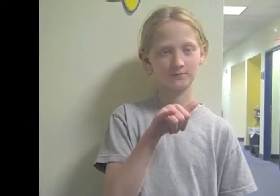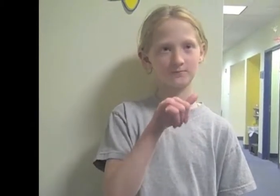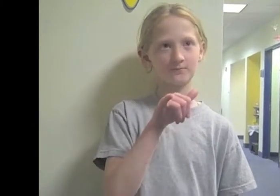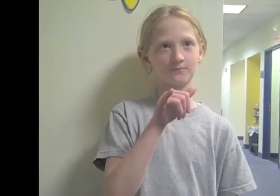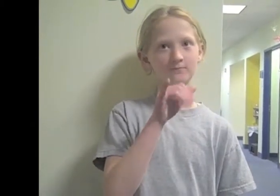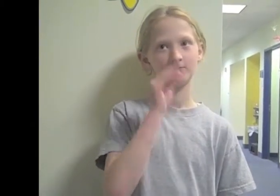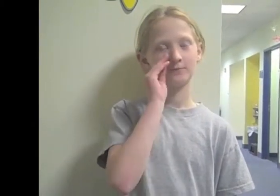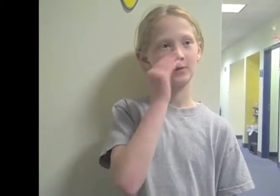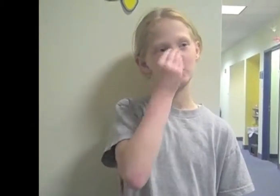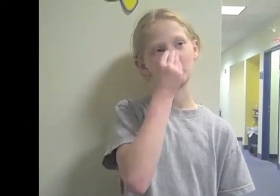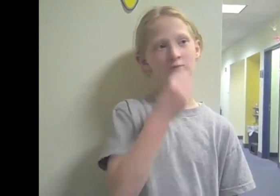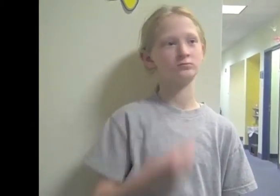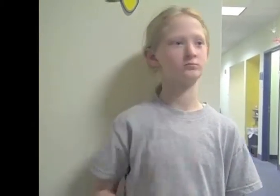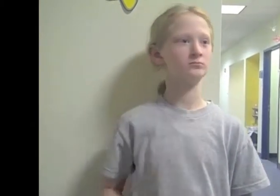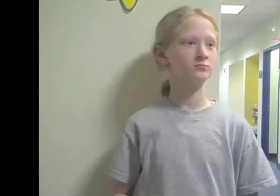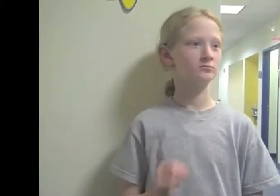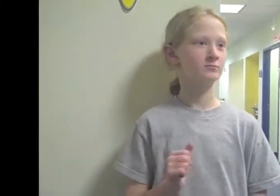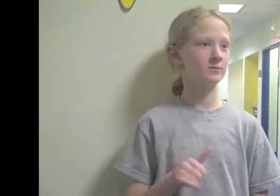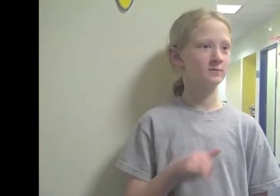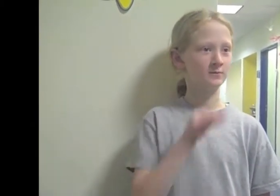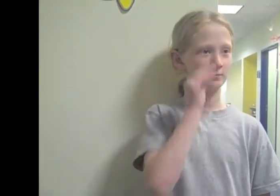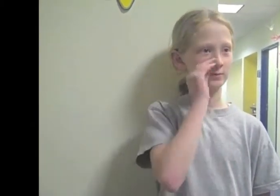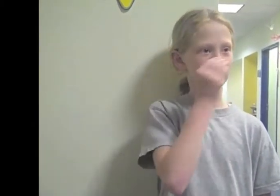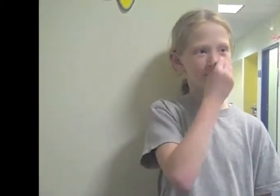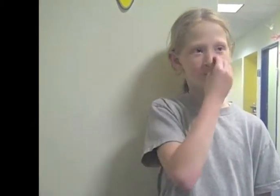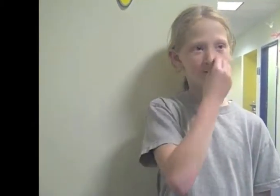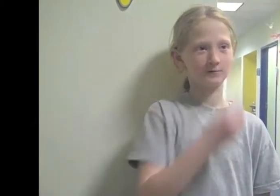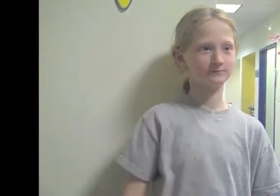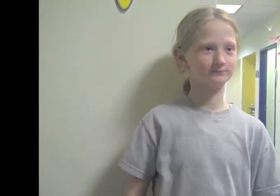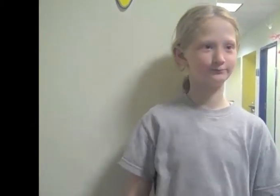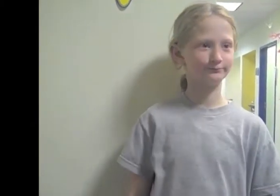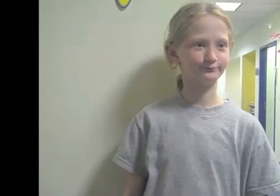Um, was it...it was the Mayflower. Yeah, the Mayflower. That was the boat.